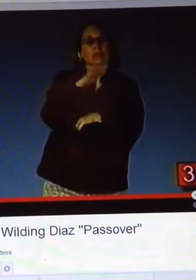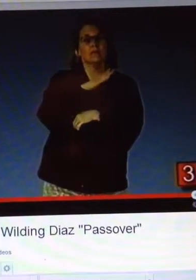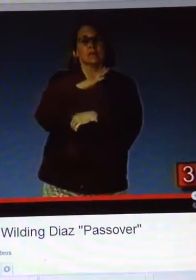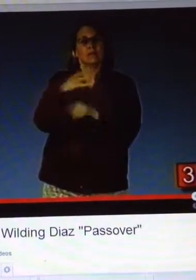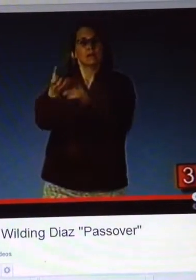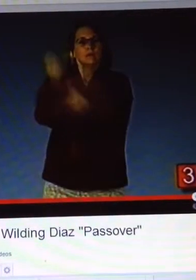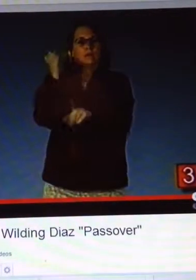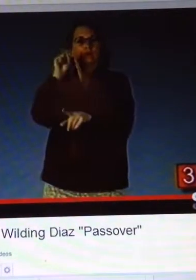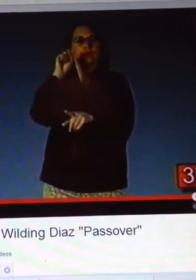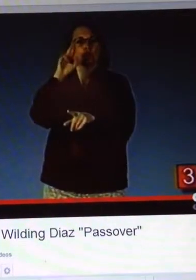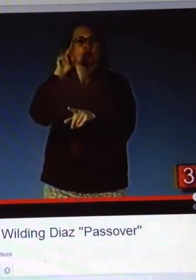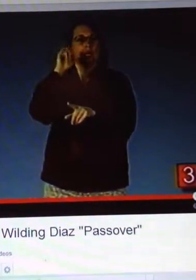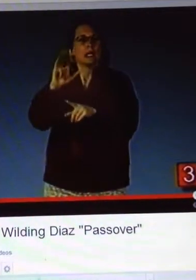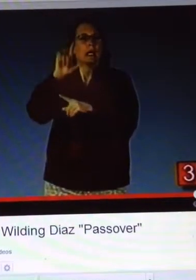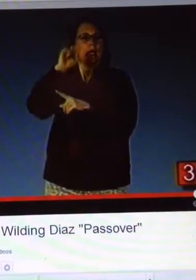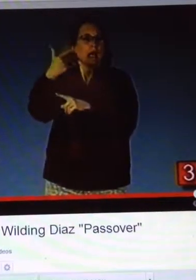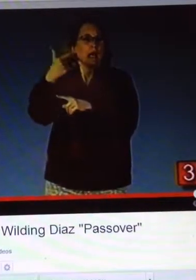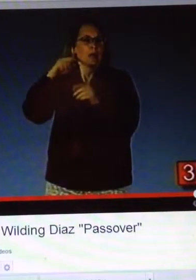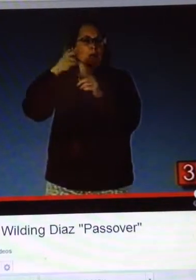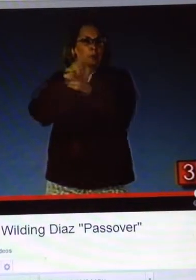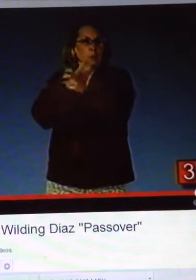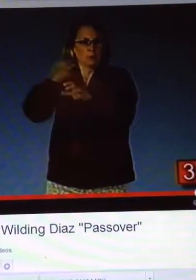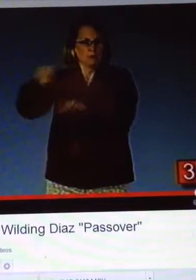And then they had a bone of an animal